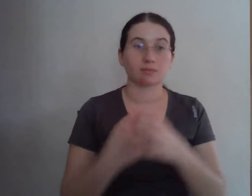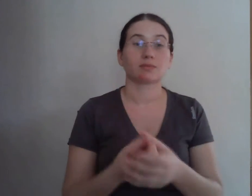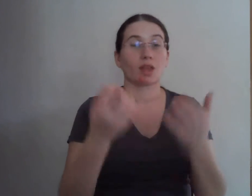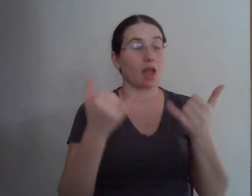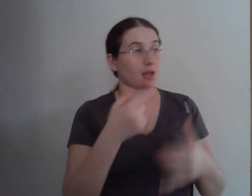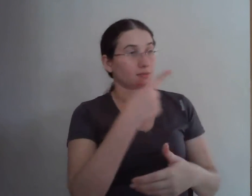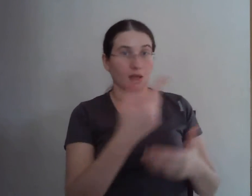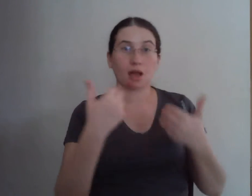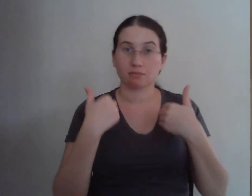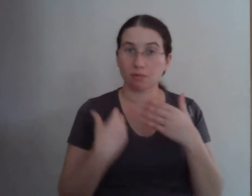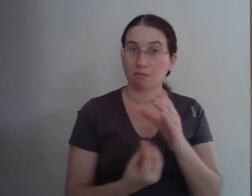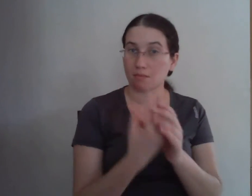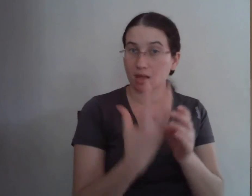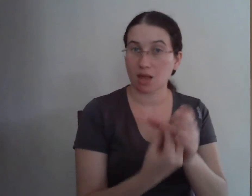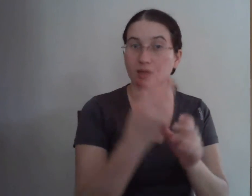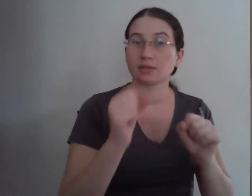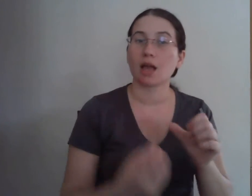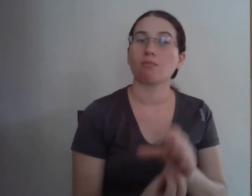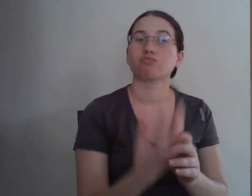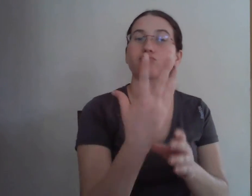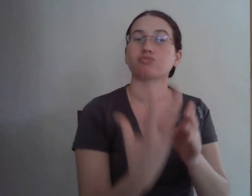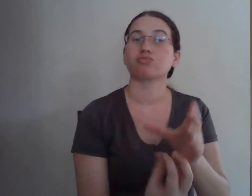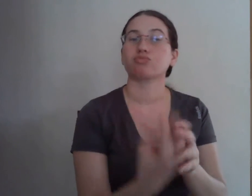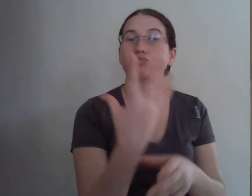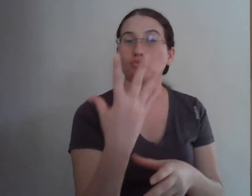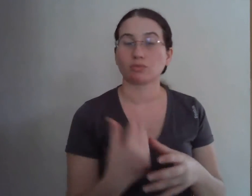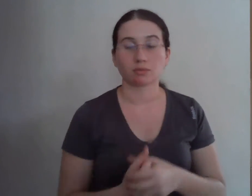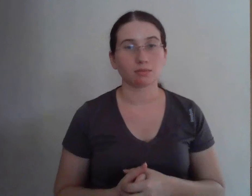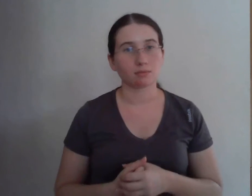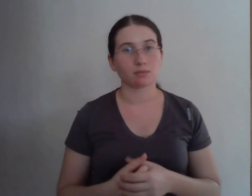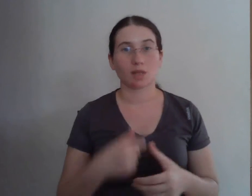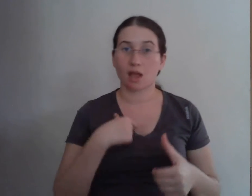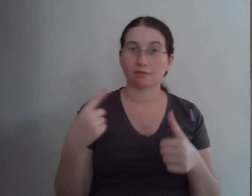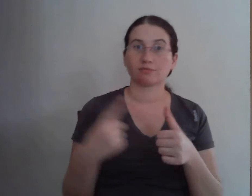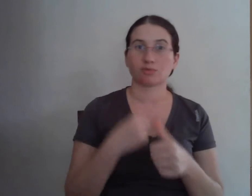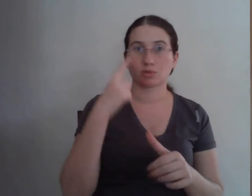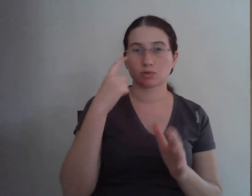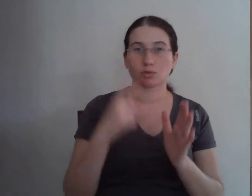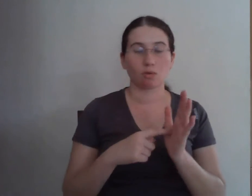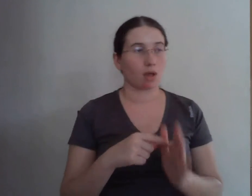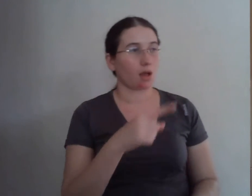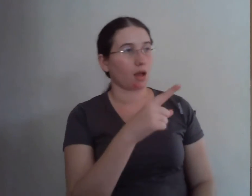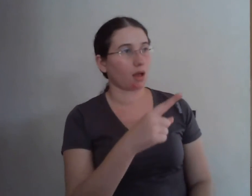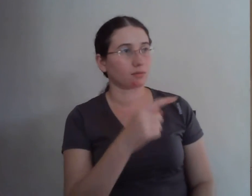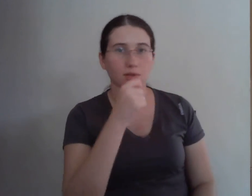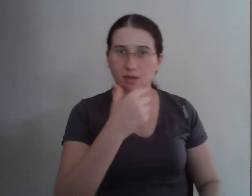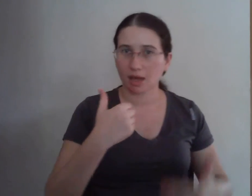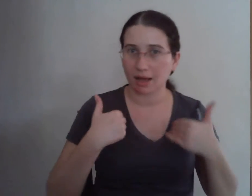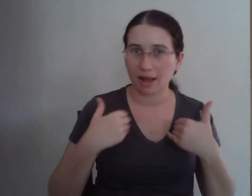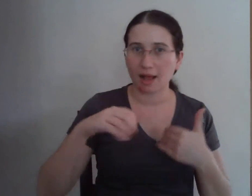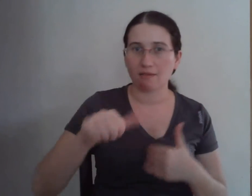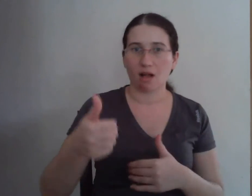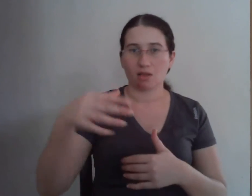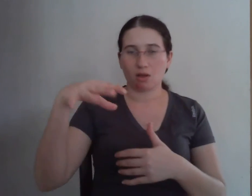grow. When I first realized that we had no option as scientists but to use